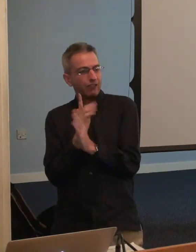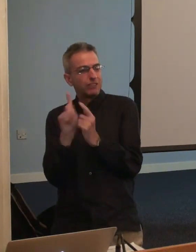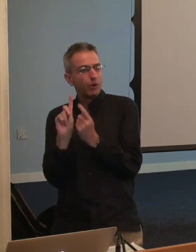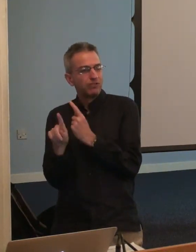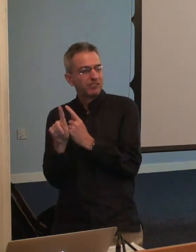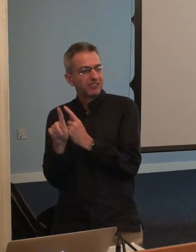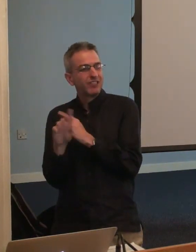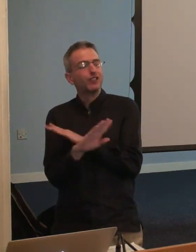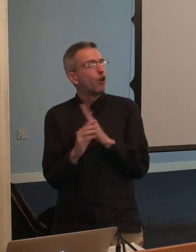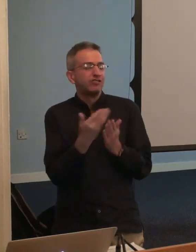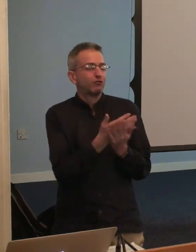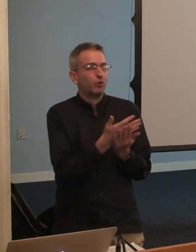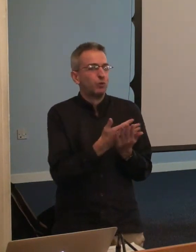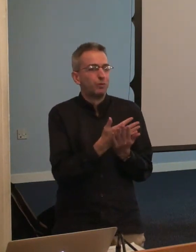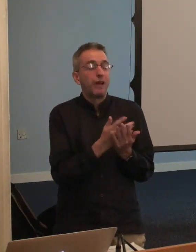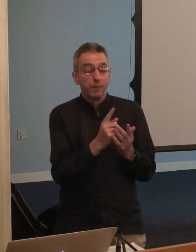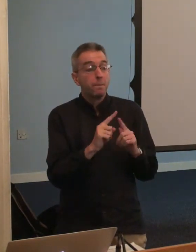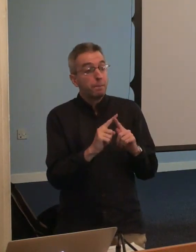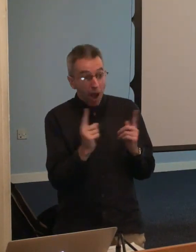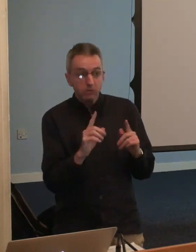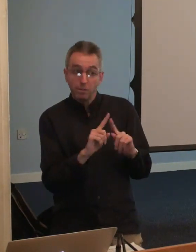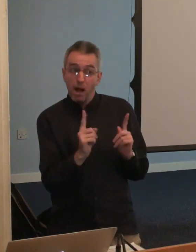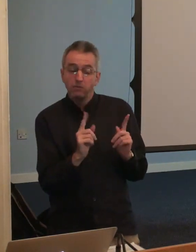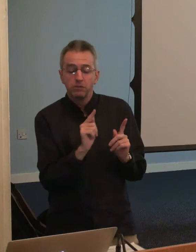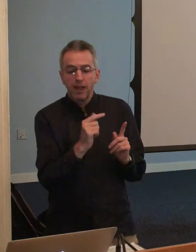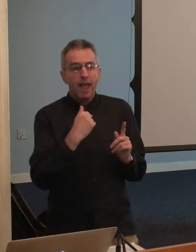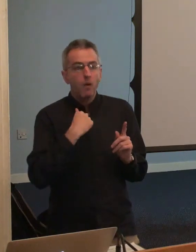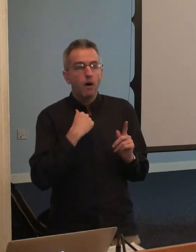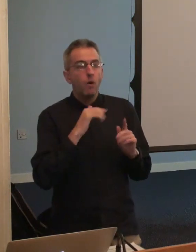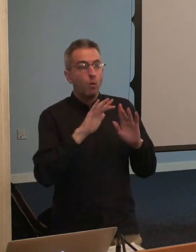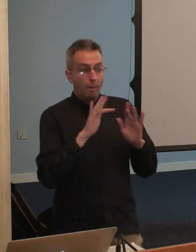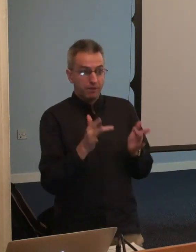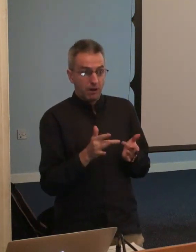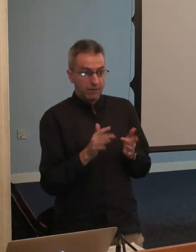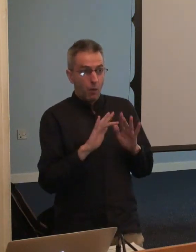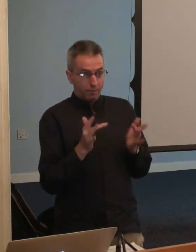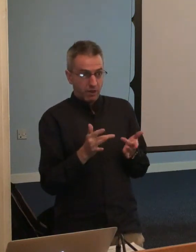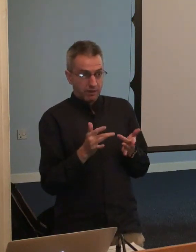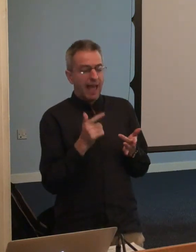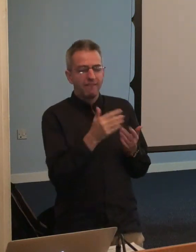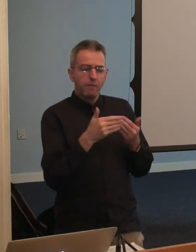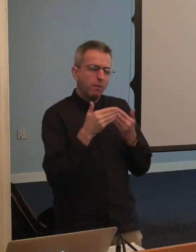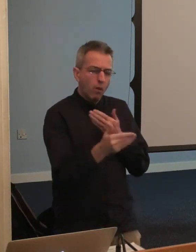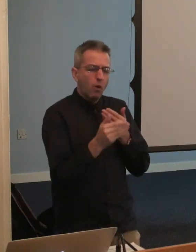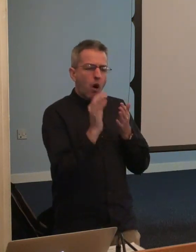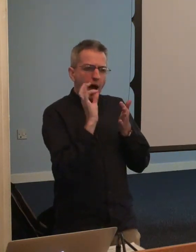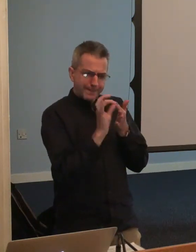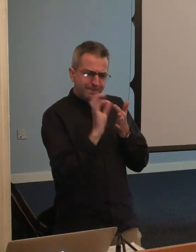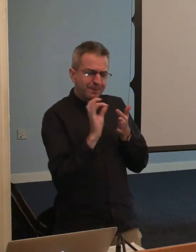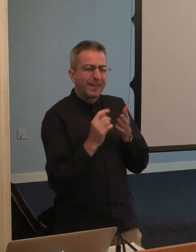actually analysed the results when the participants had already stopped their participation in the project and had gone.